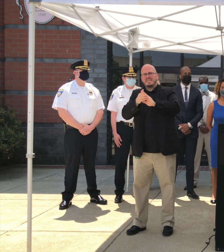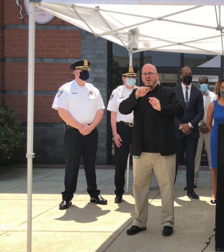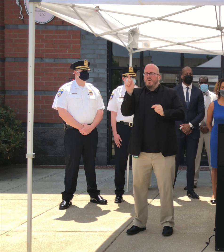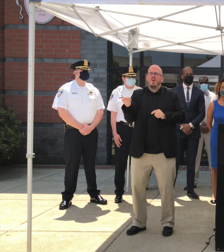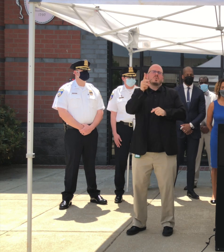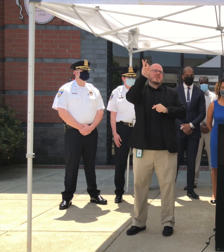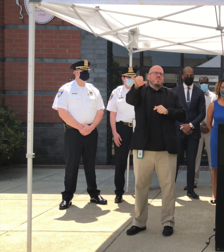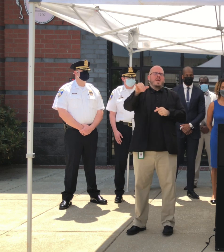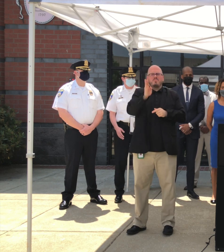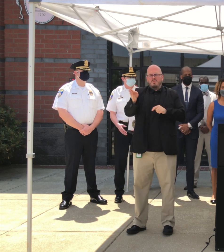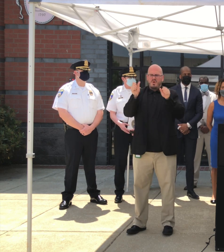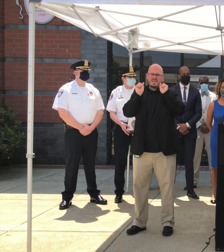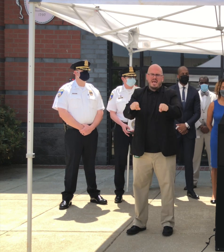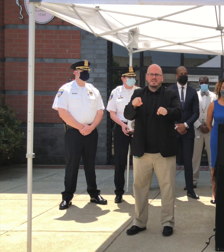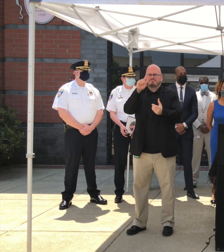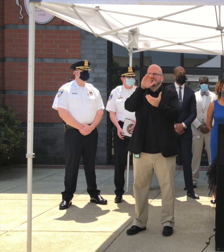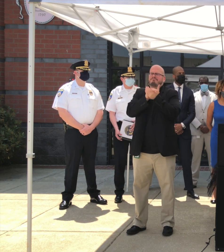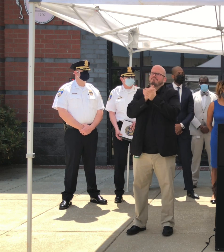Thank you.